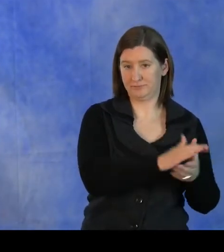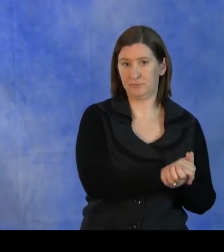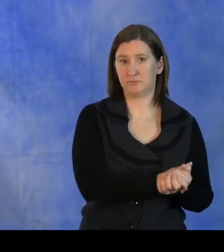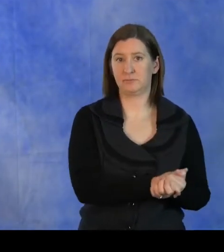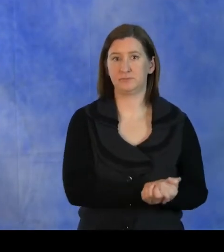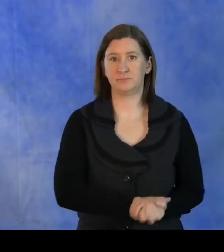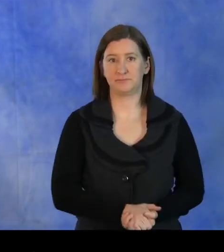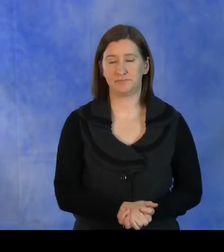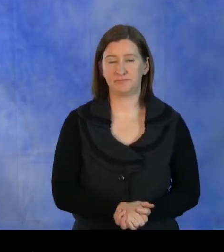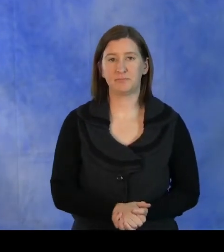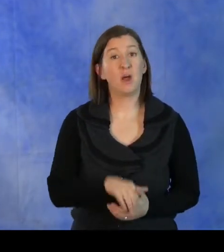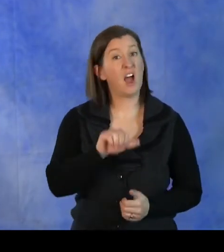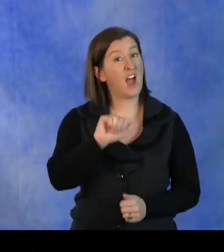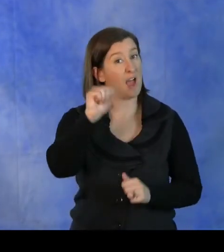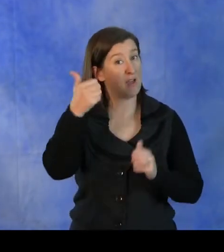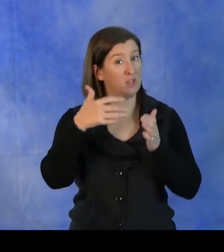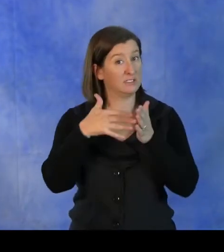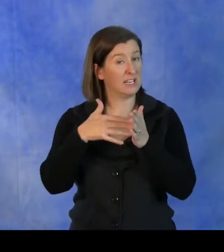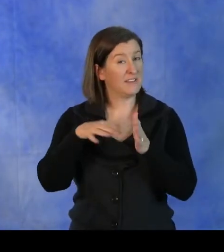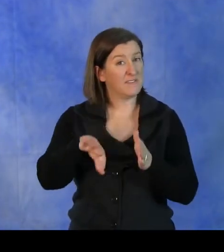group of the signers.